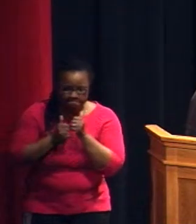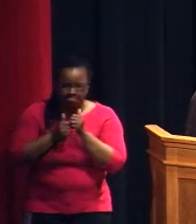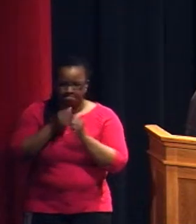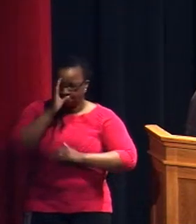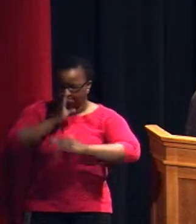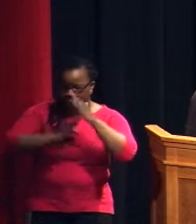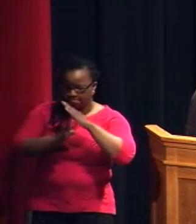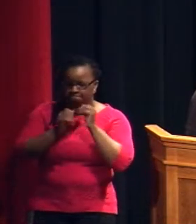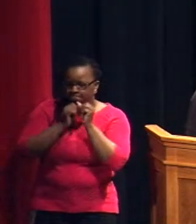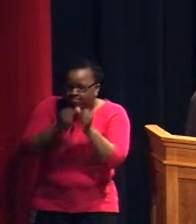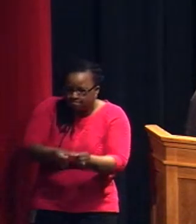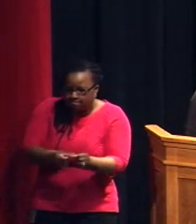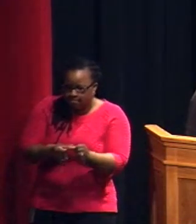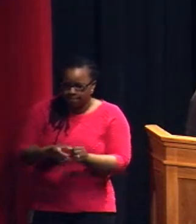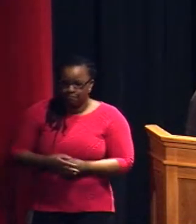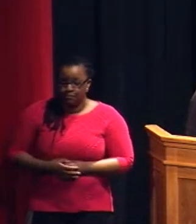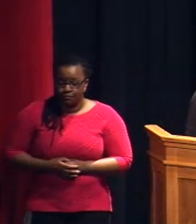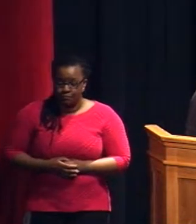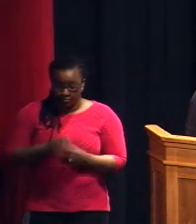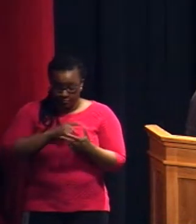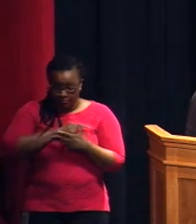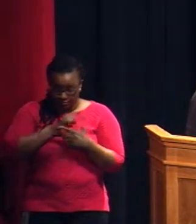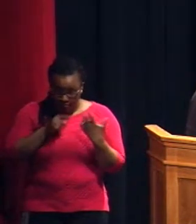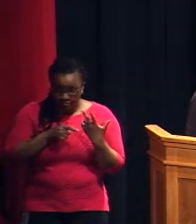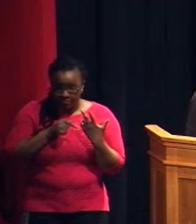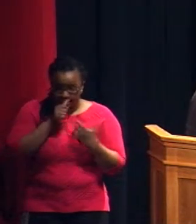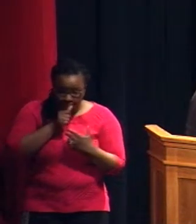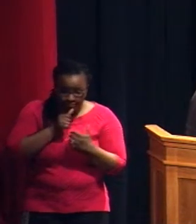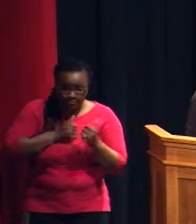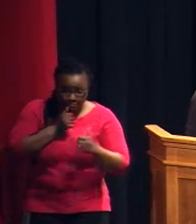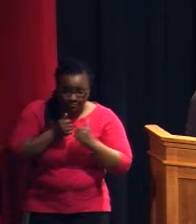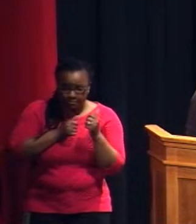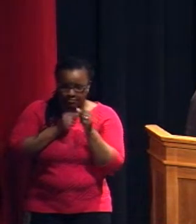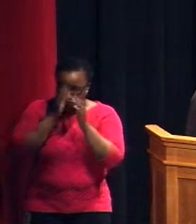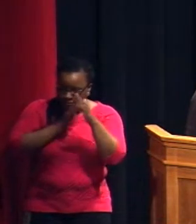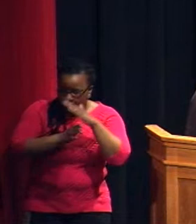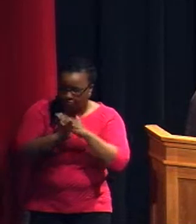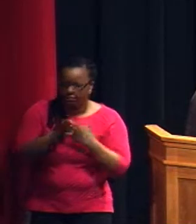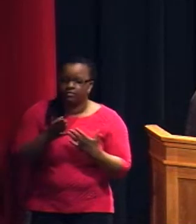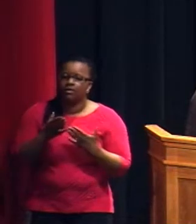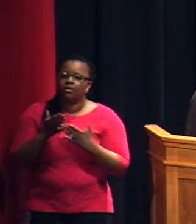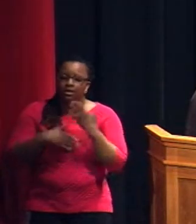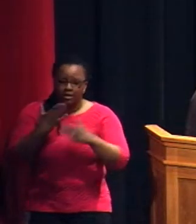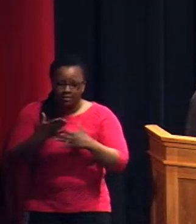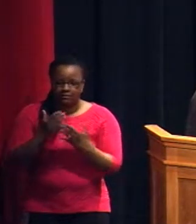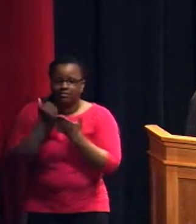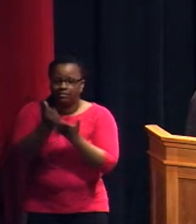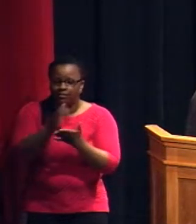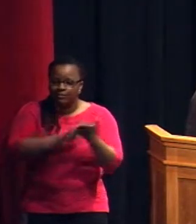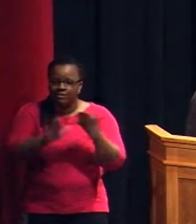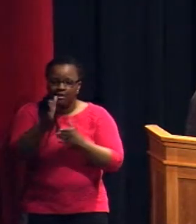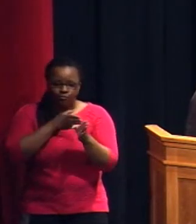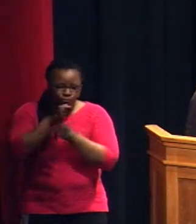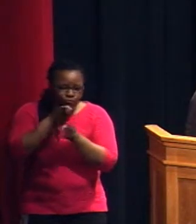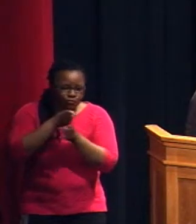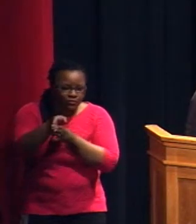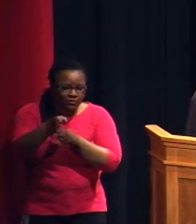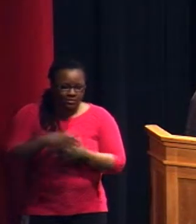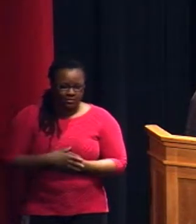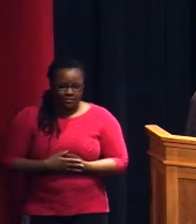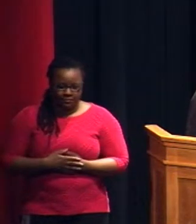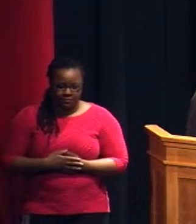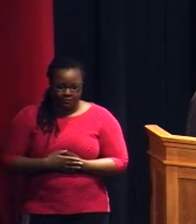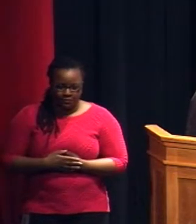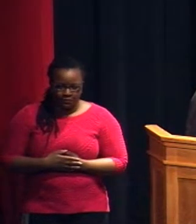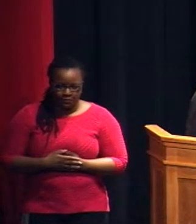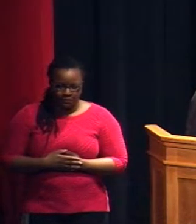and humility. These traits allowed him the ability to have a memorable college career, a feat later lauded